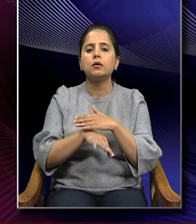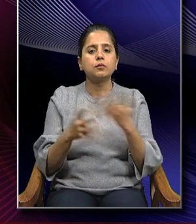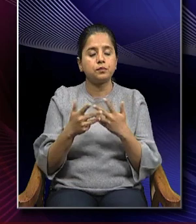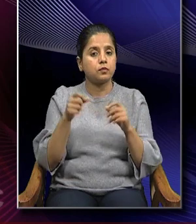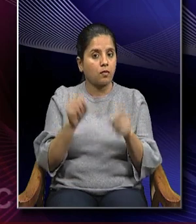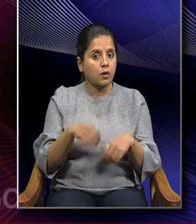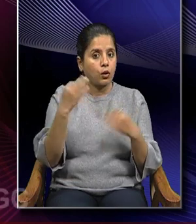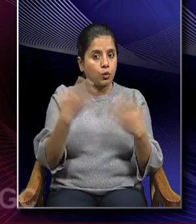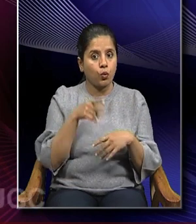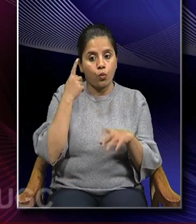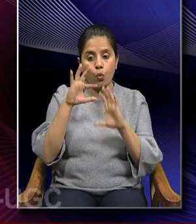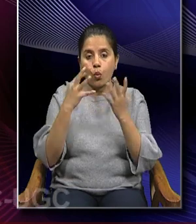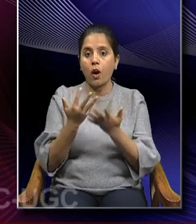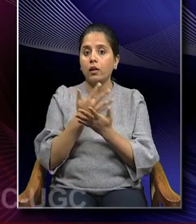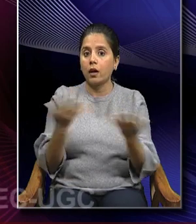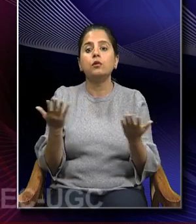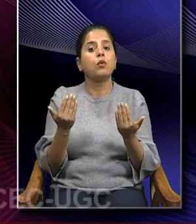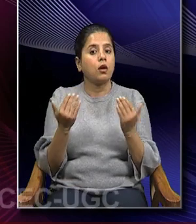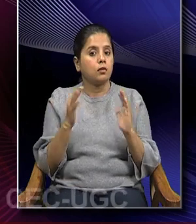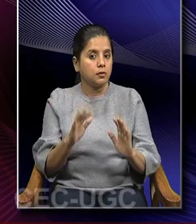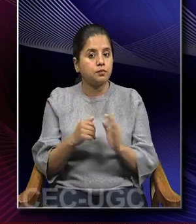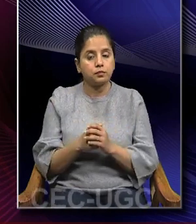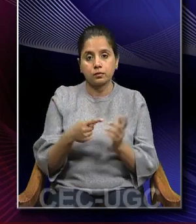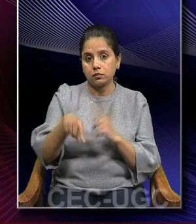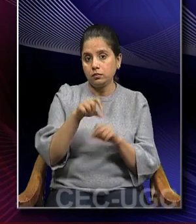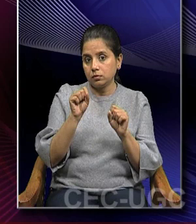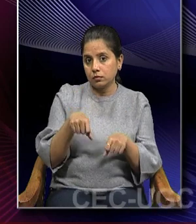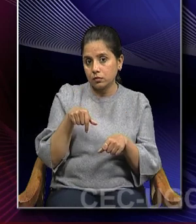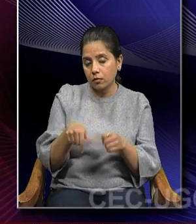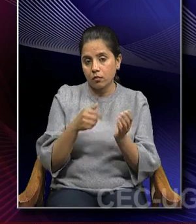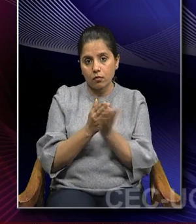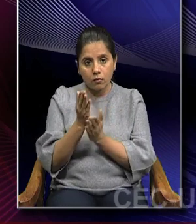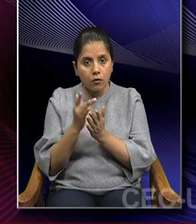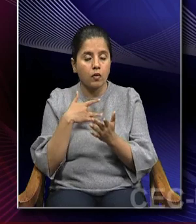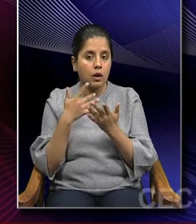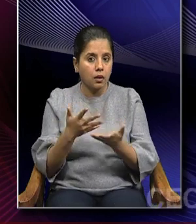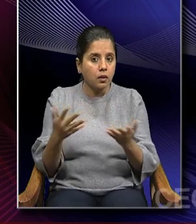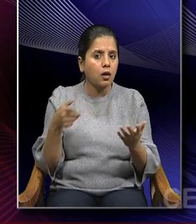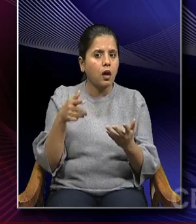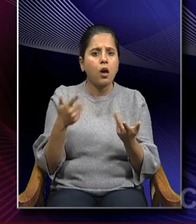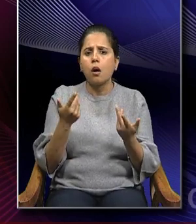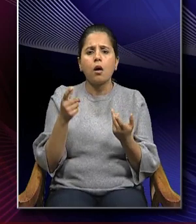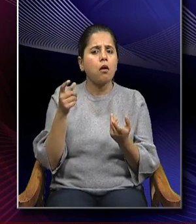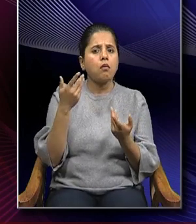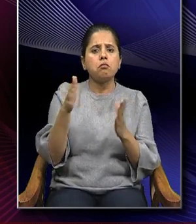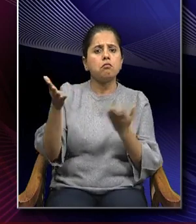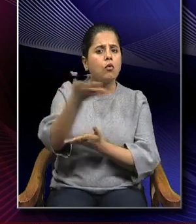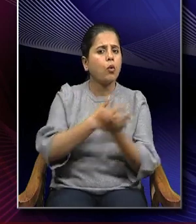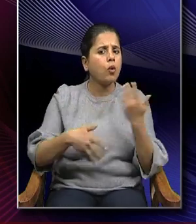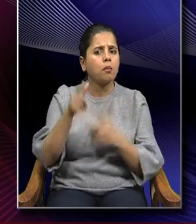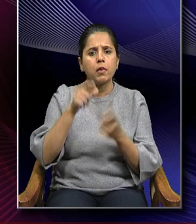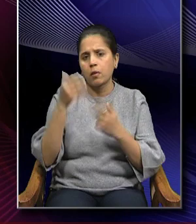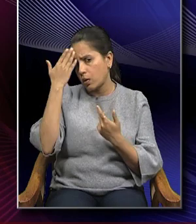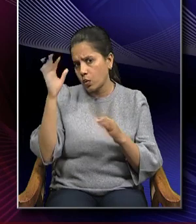be a new to the world product, as I told you, that there can be a type of product which is not at all known to the existing market,